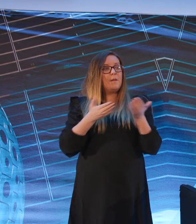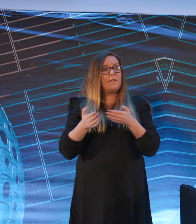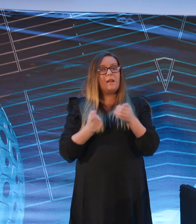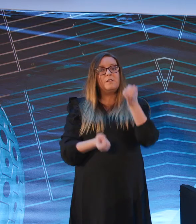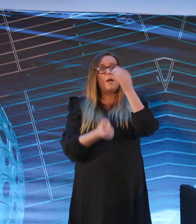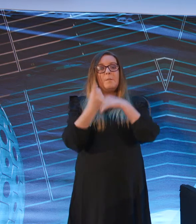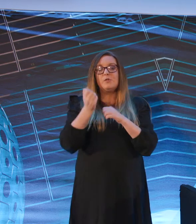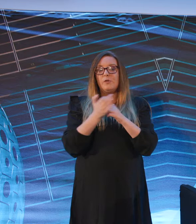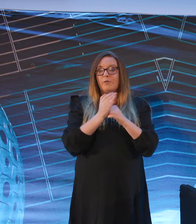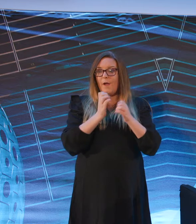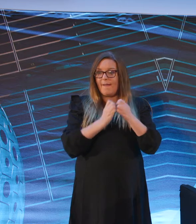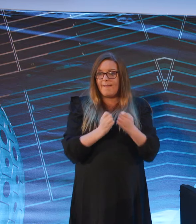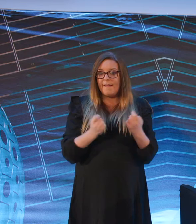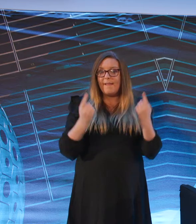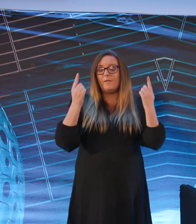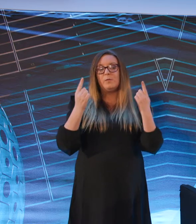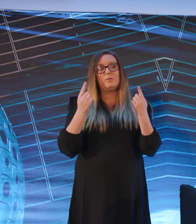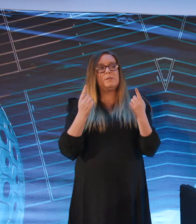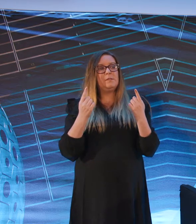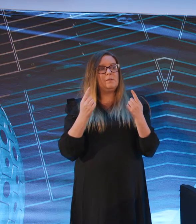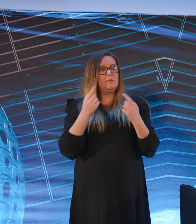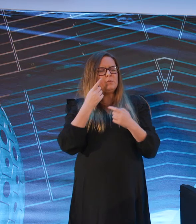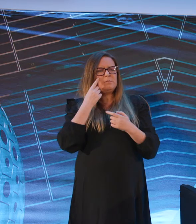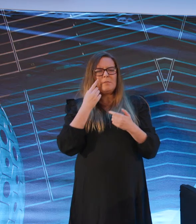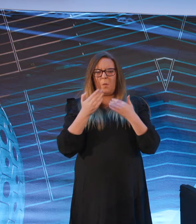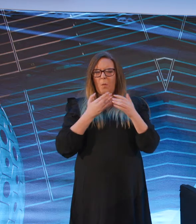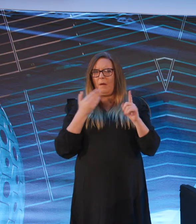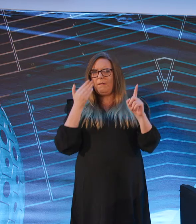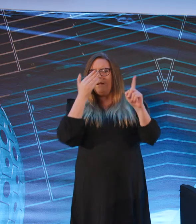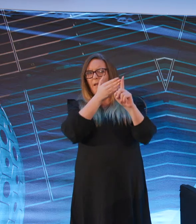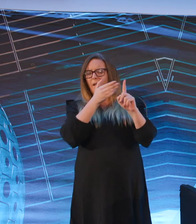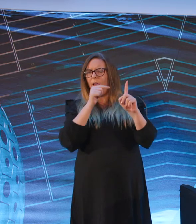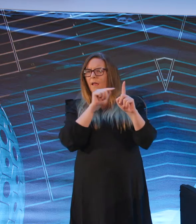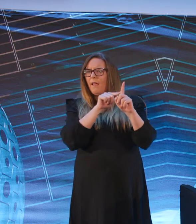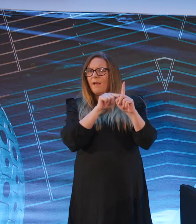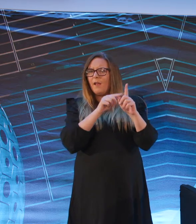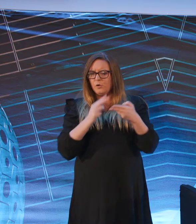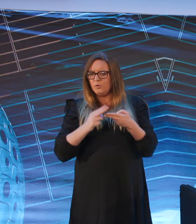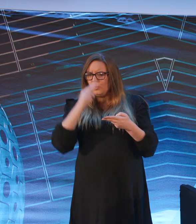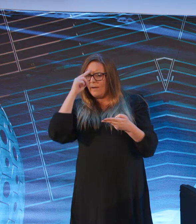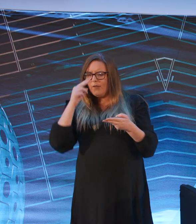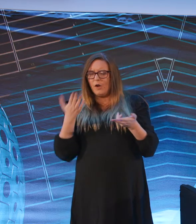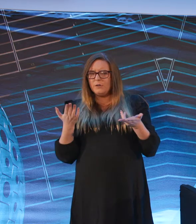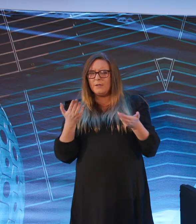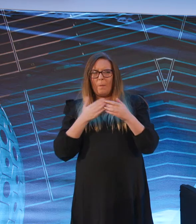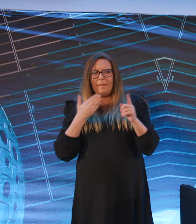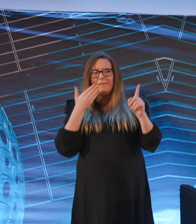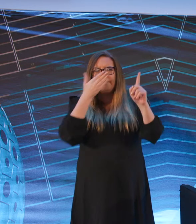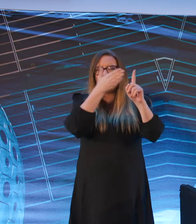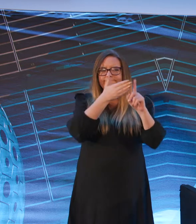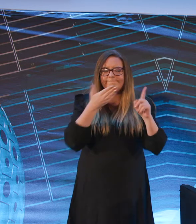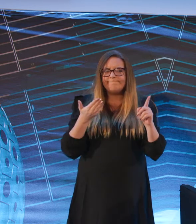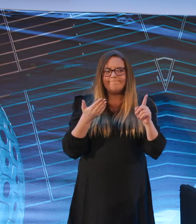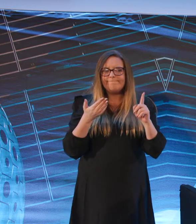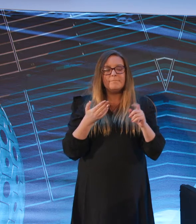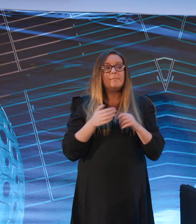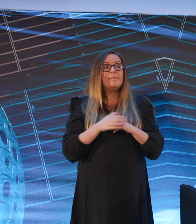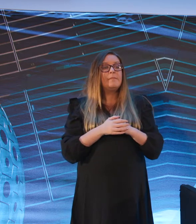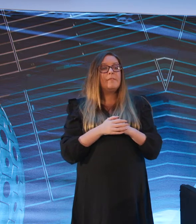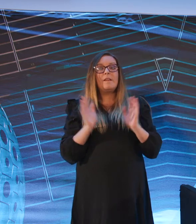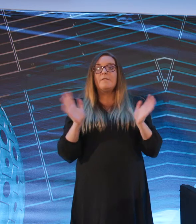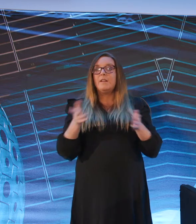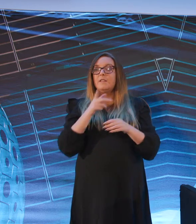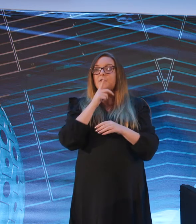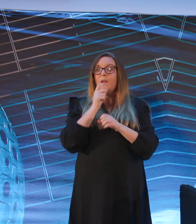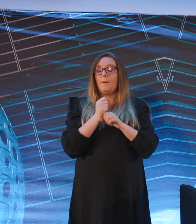for everyone to reflect on what the purpose of a university is. I talked about this earlier